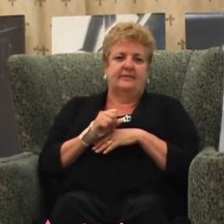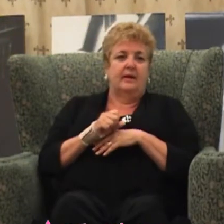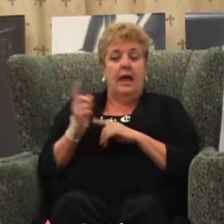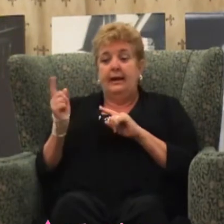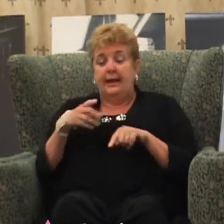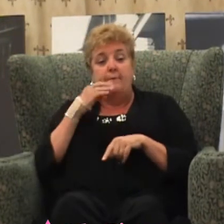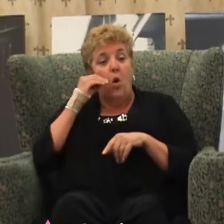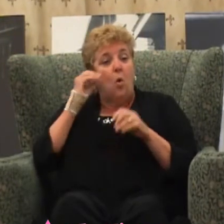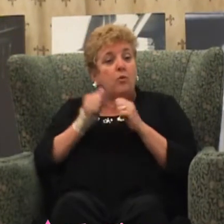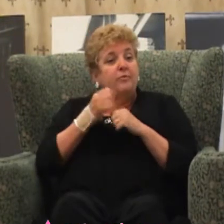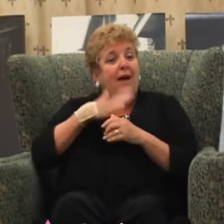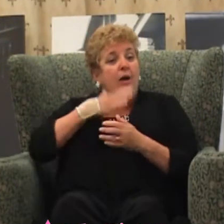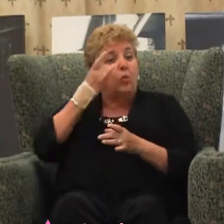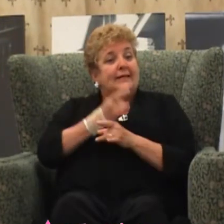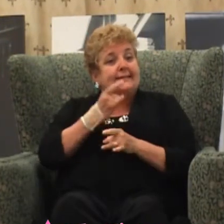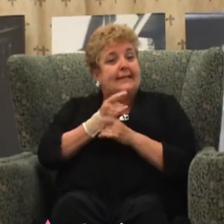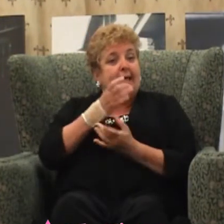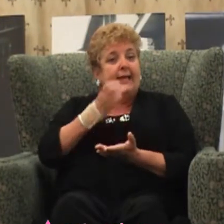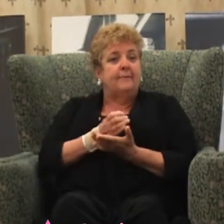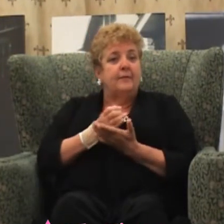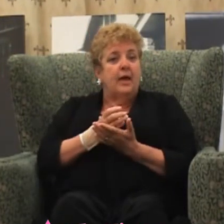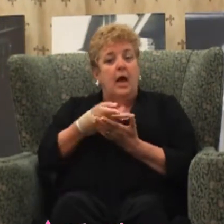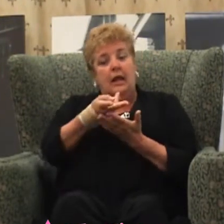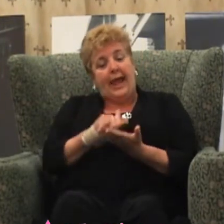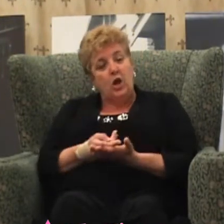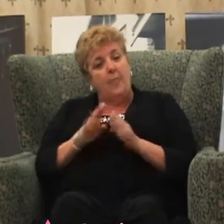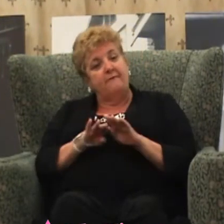I laid on the floor and watched TV and drank whiskey.